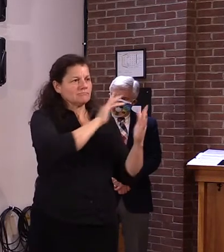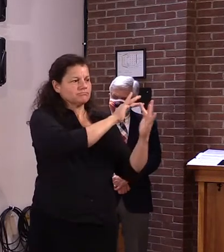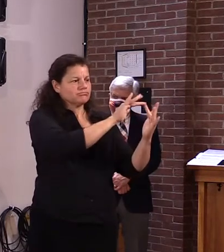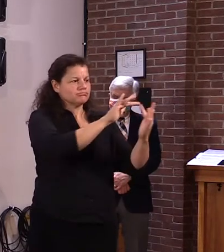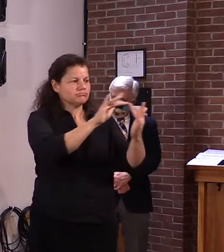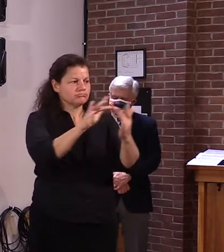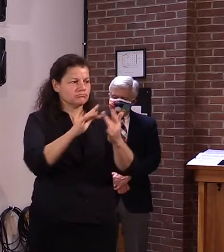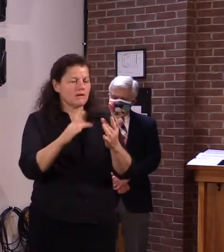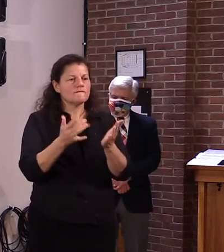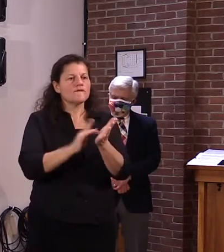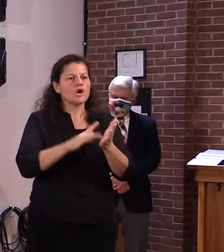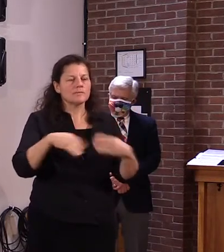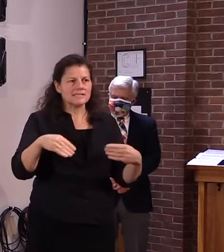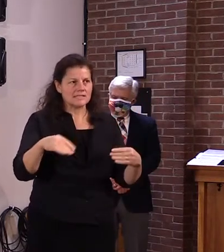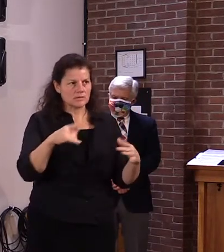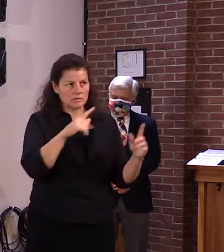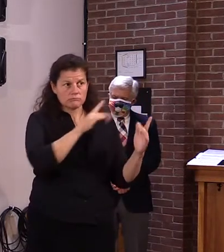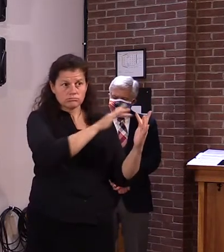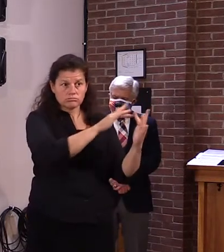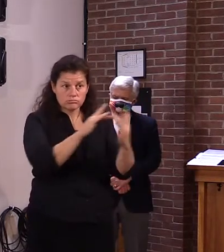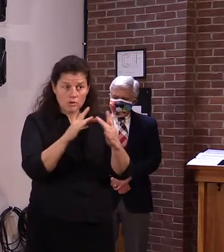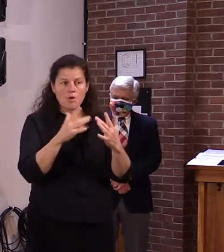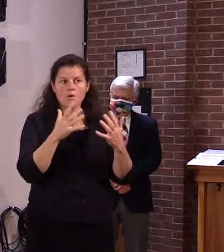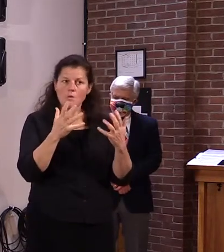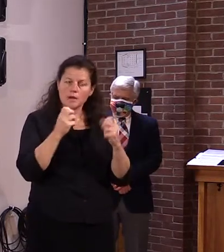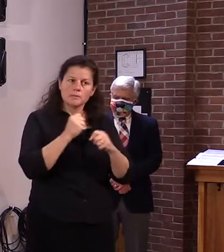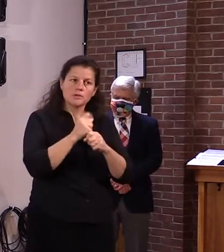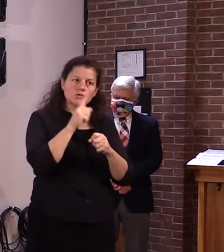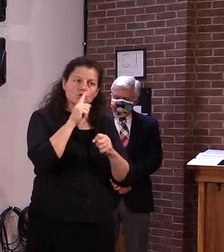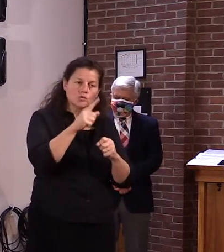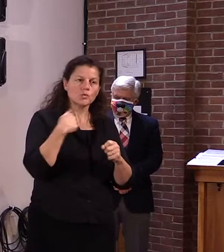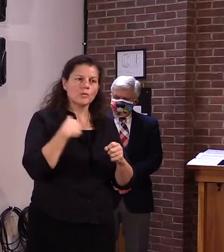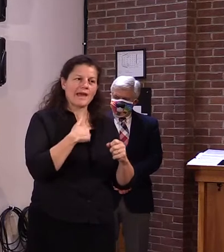we're doing that. So we'll continue to seek out other